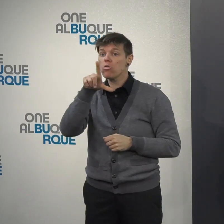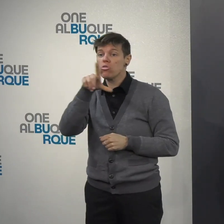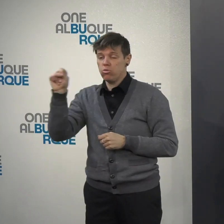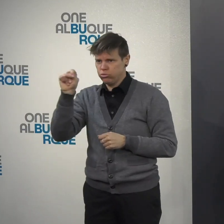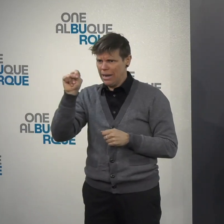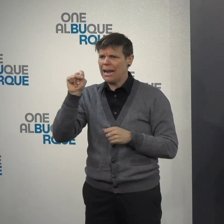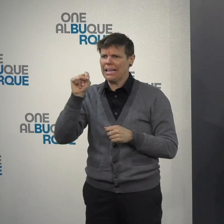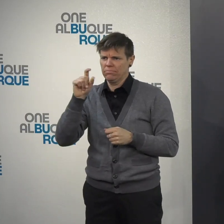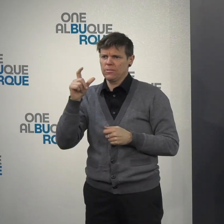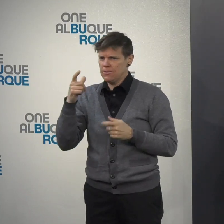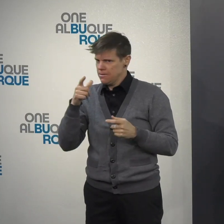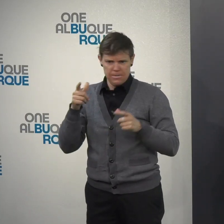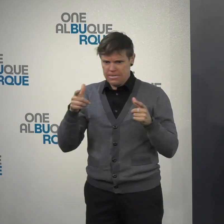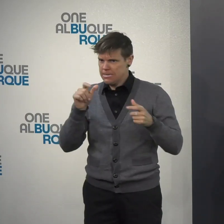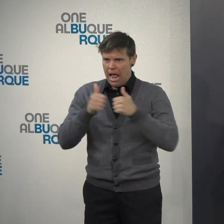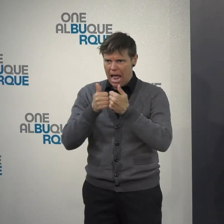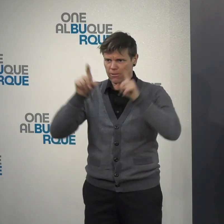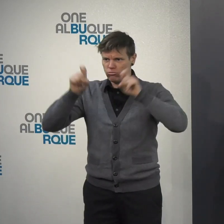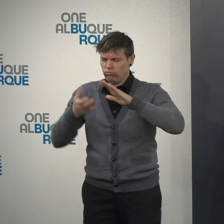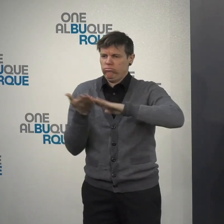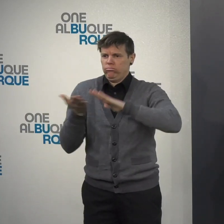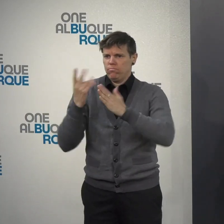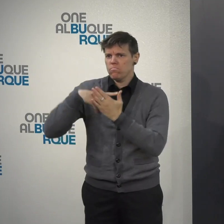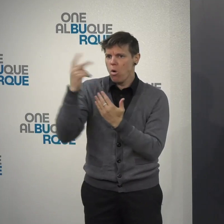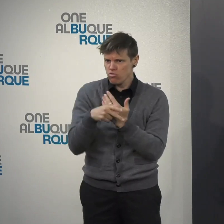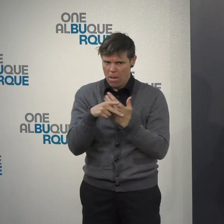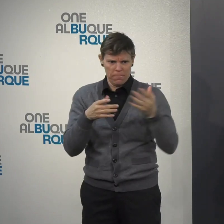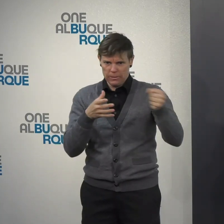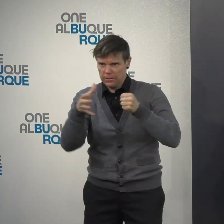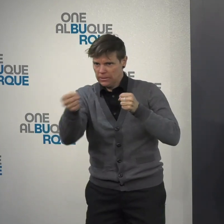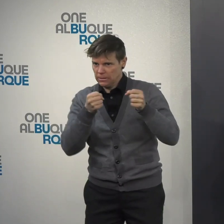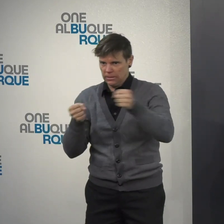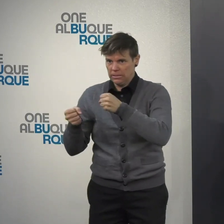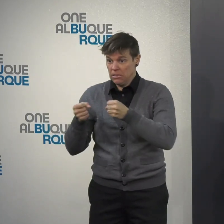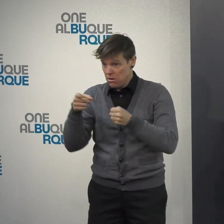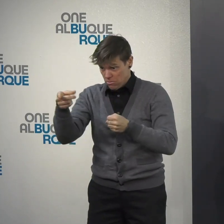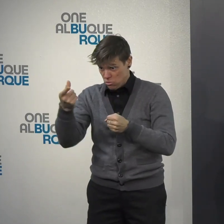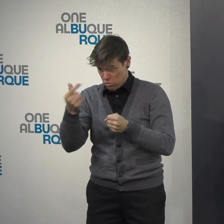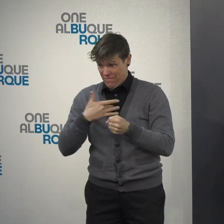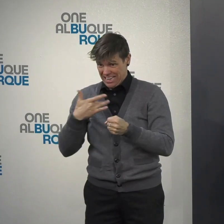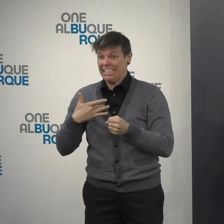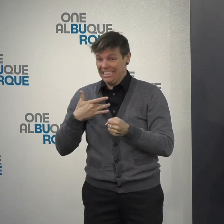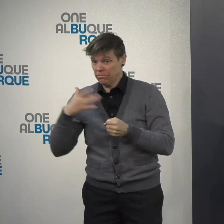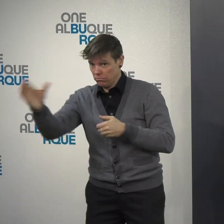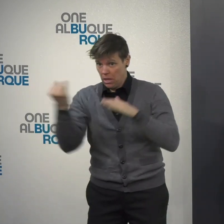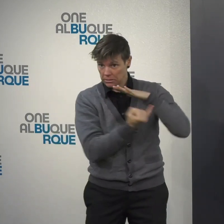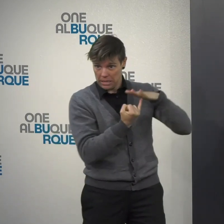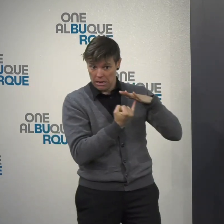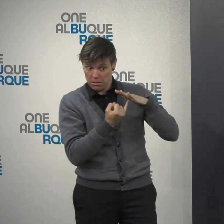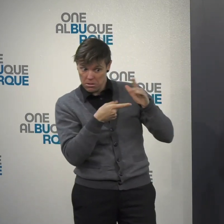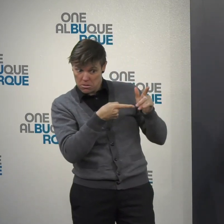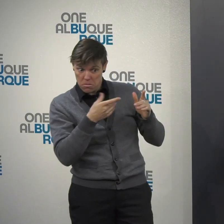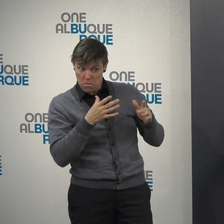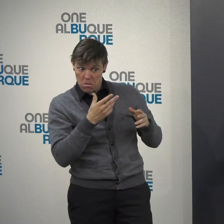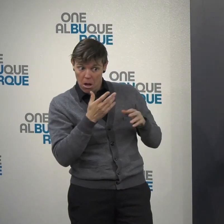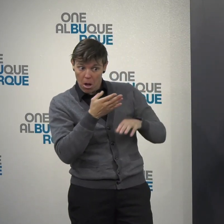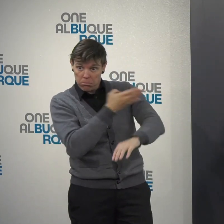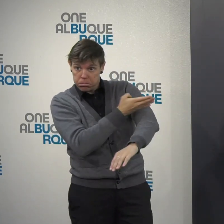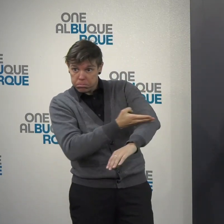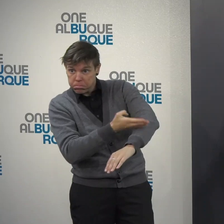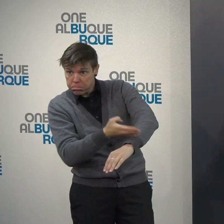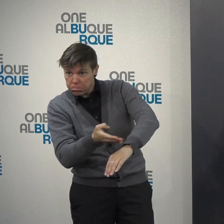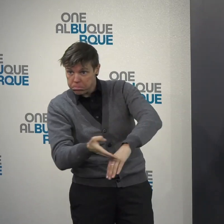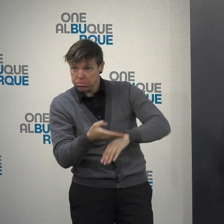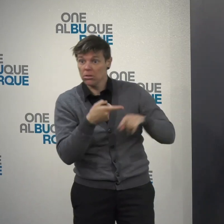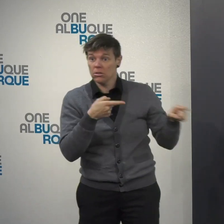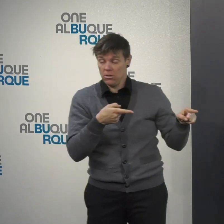determination. Generally, what we do is we isolate them for a couple of days to see if they get symptoms. If the person that they were exposed to